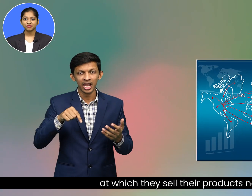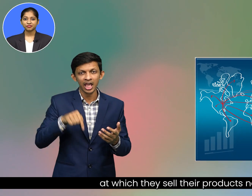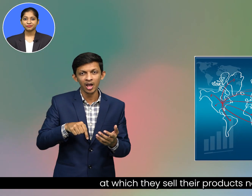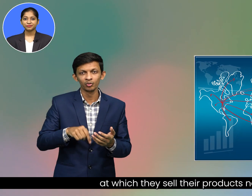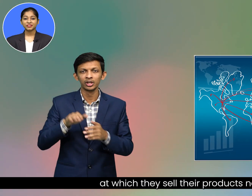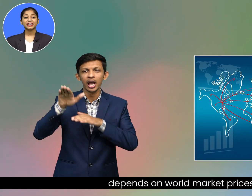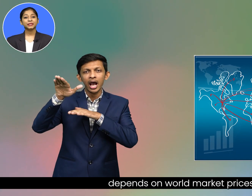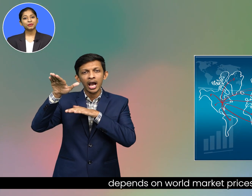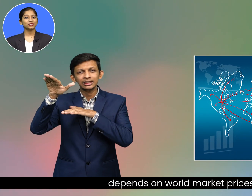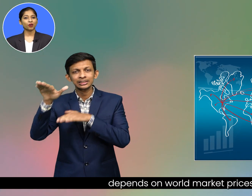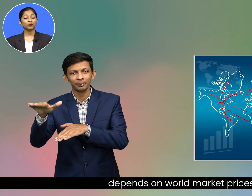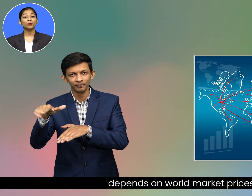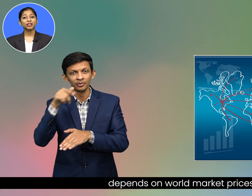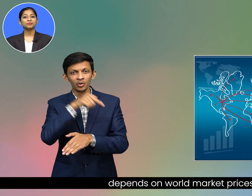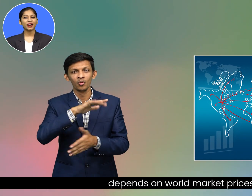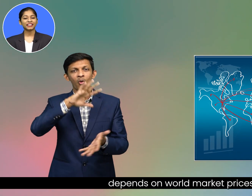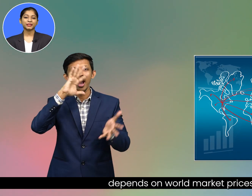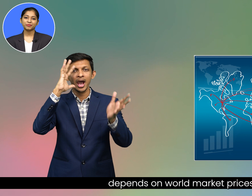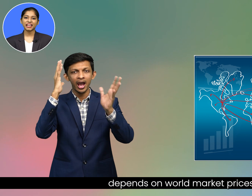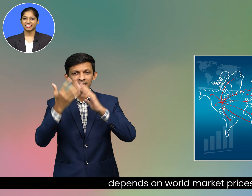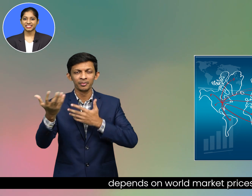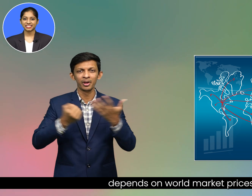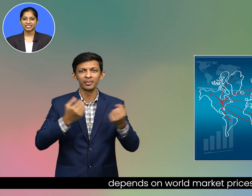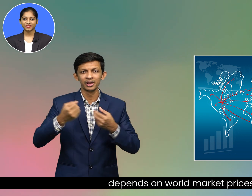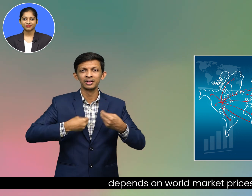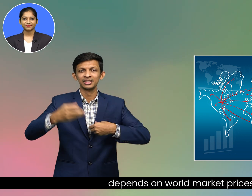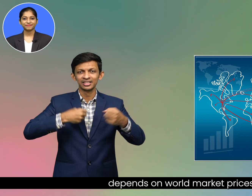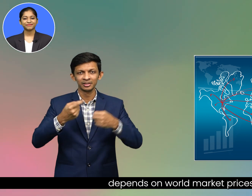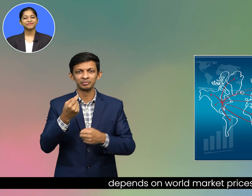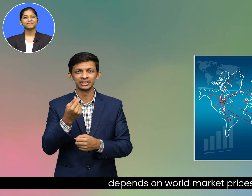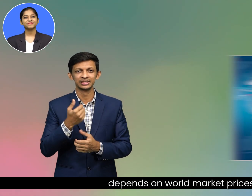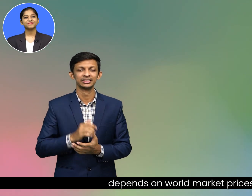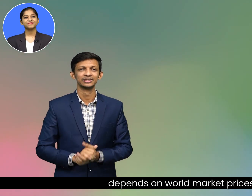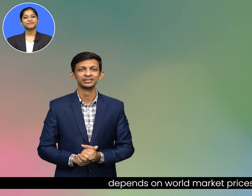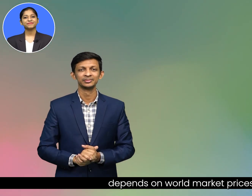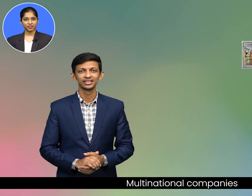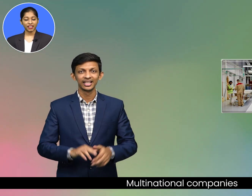now depends on world market prices.